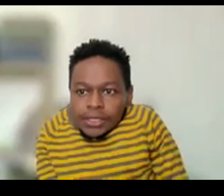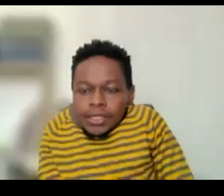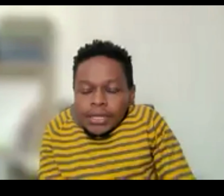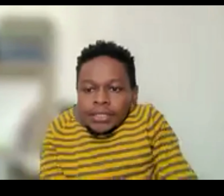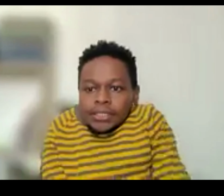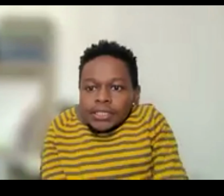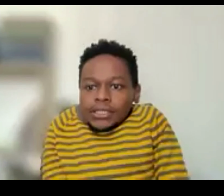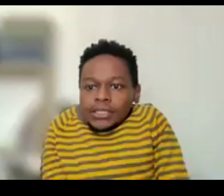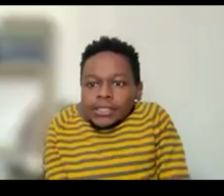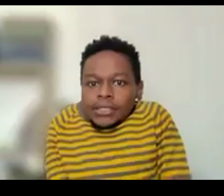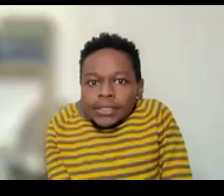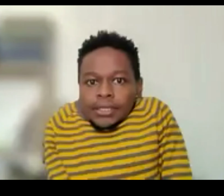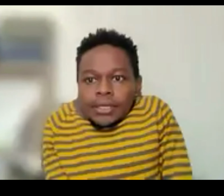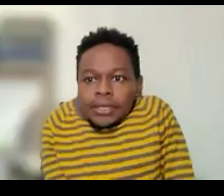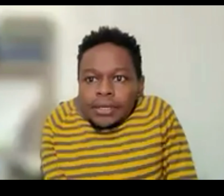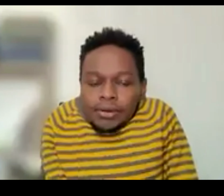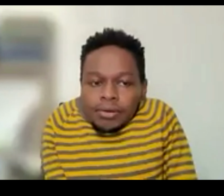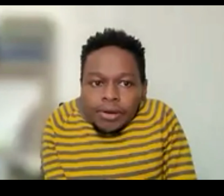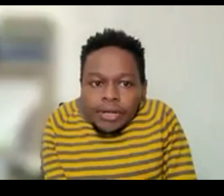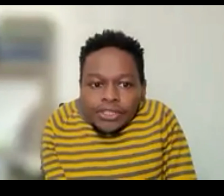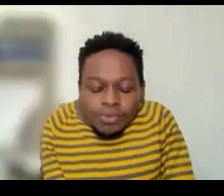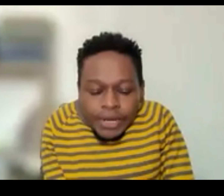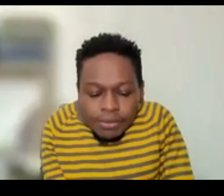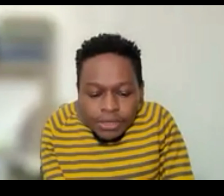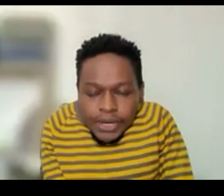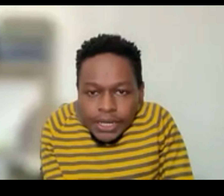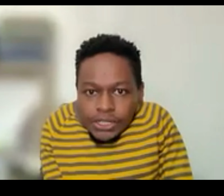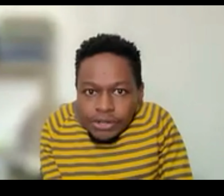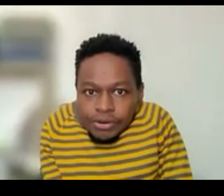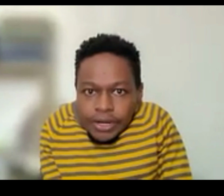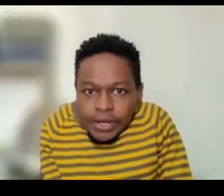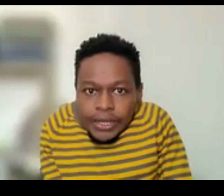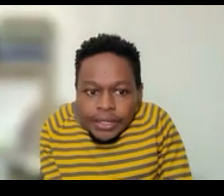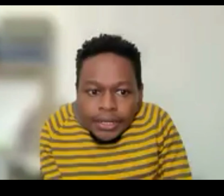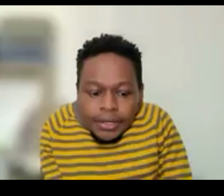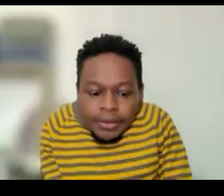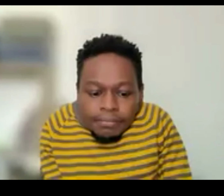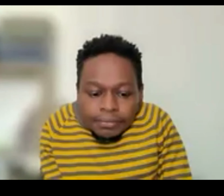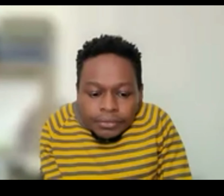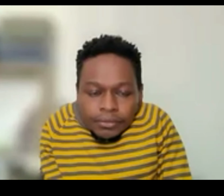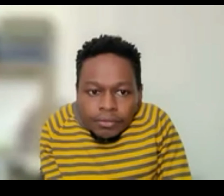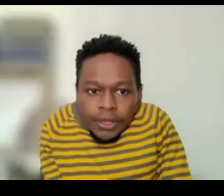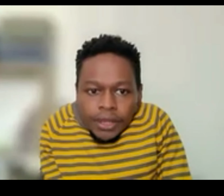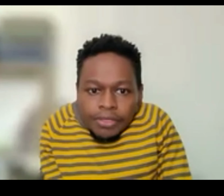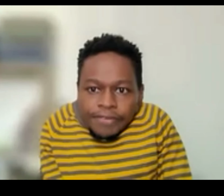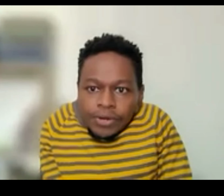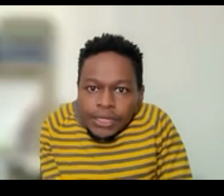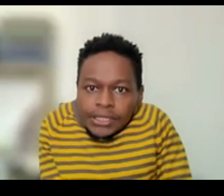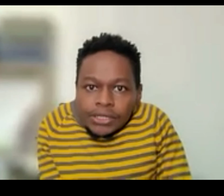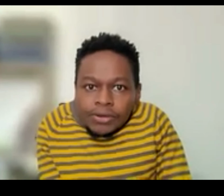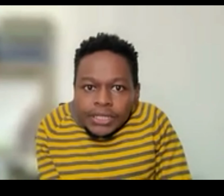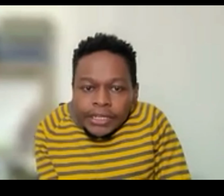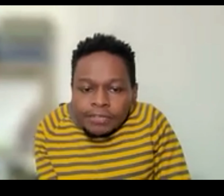that. All right, so my name is Bernard Chiira, and I'm the founder and CEO at